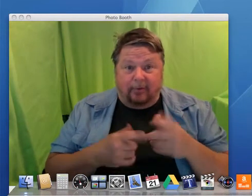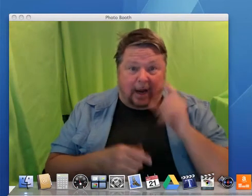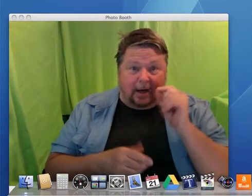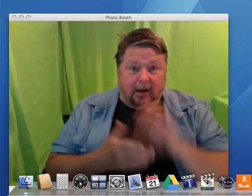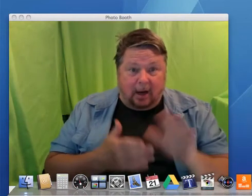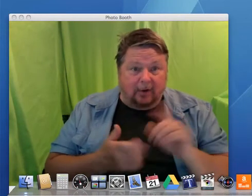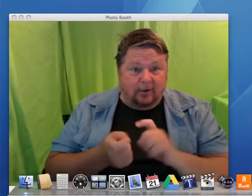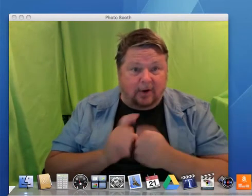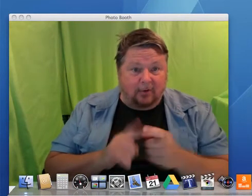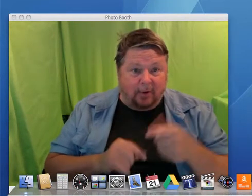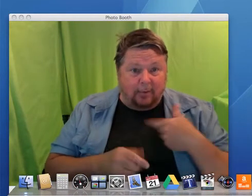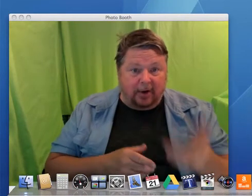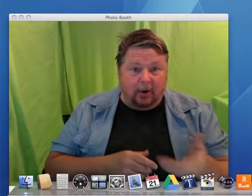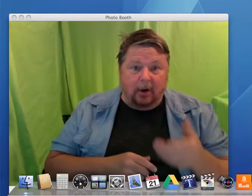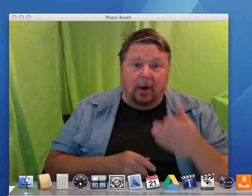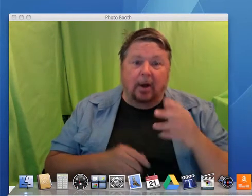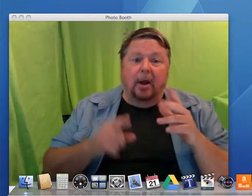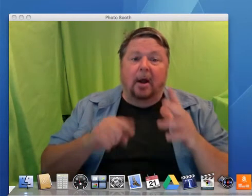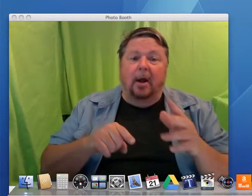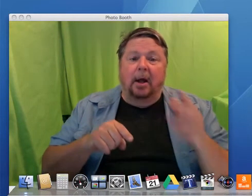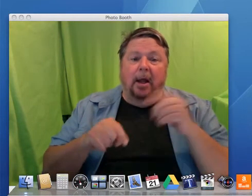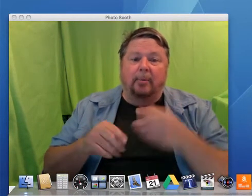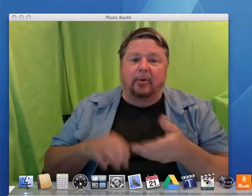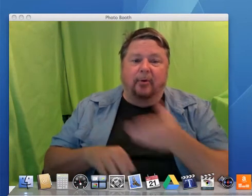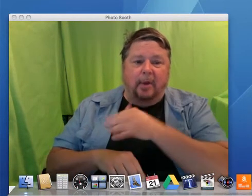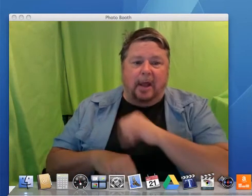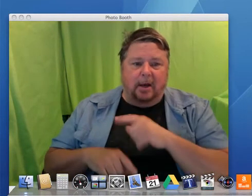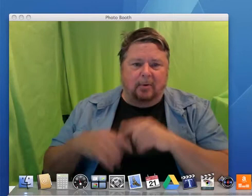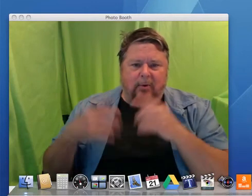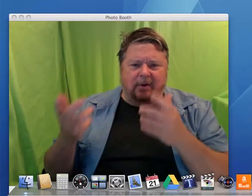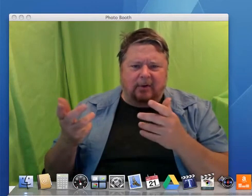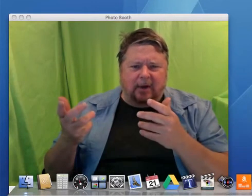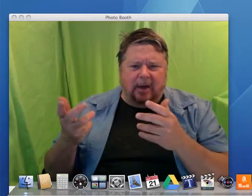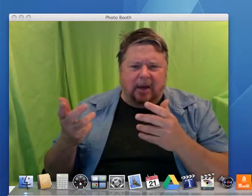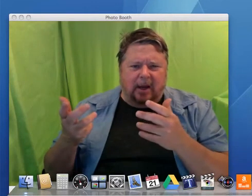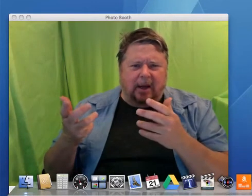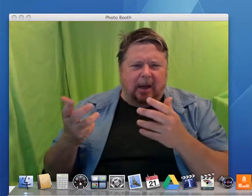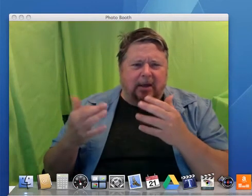it was Gallaudet College. It changed when I was there. And before that, it was